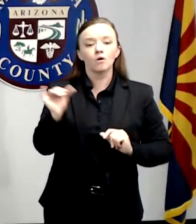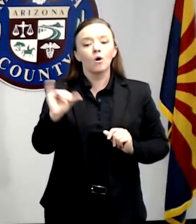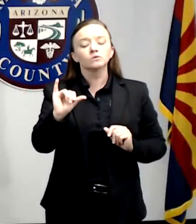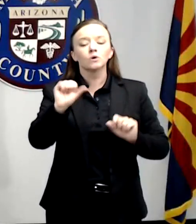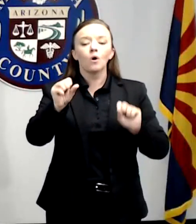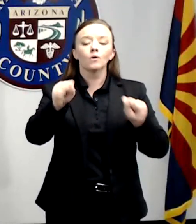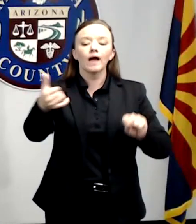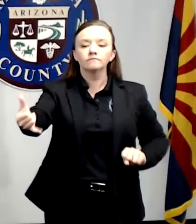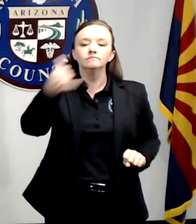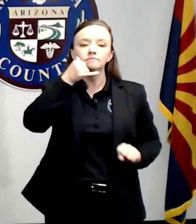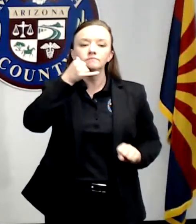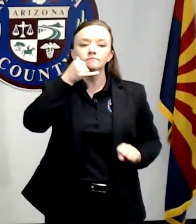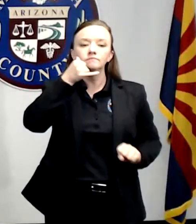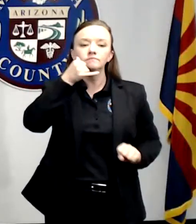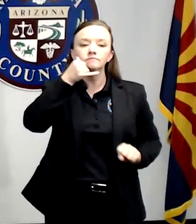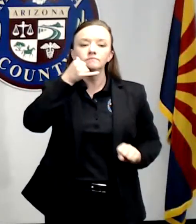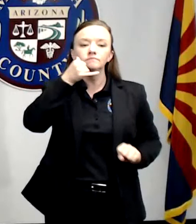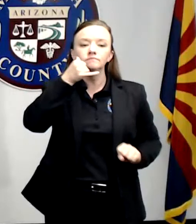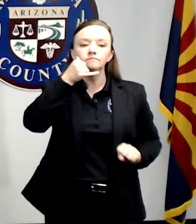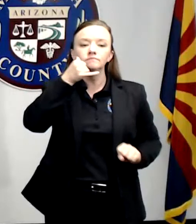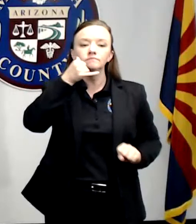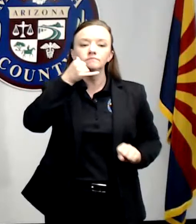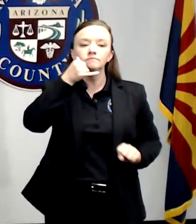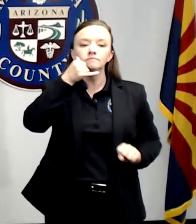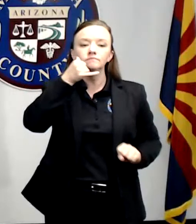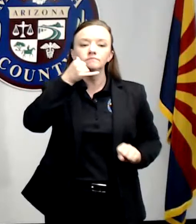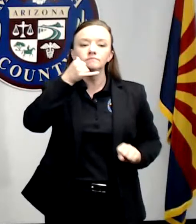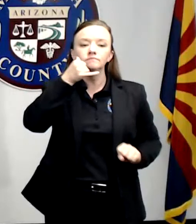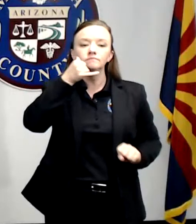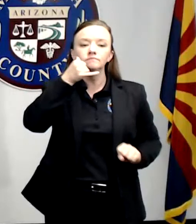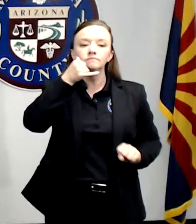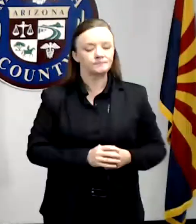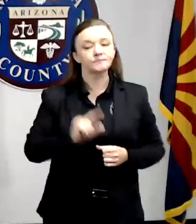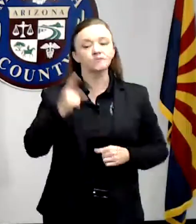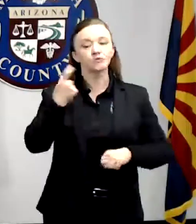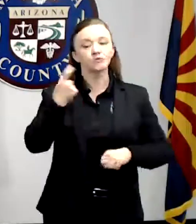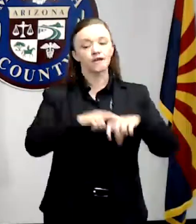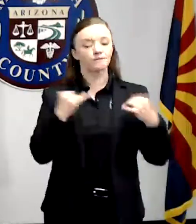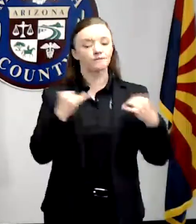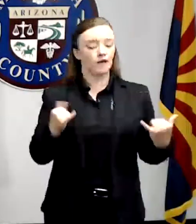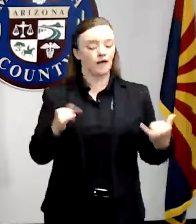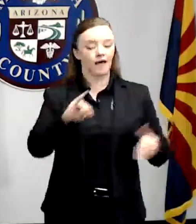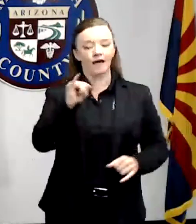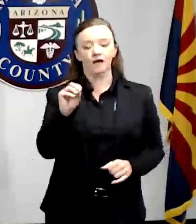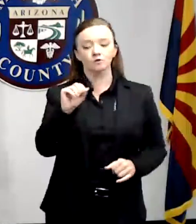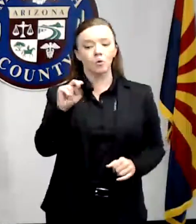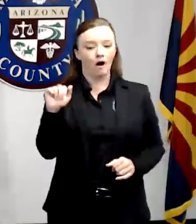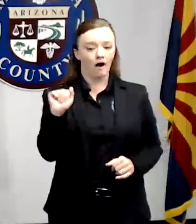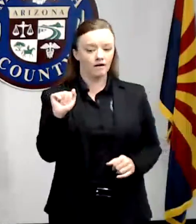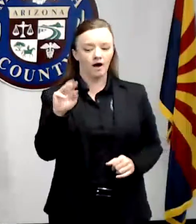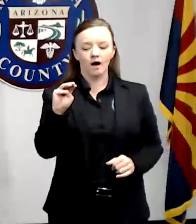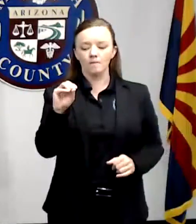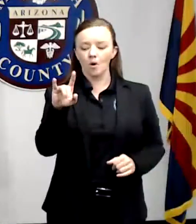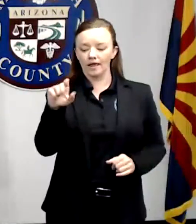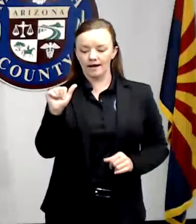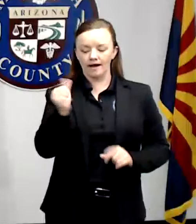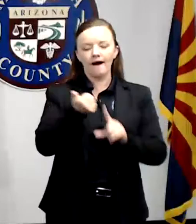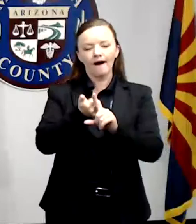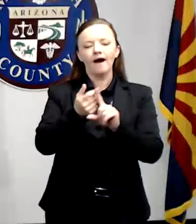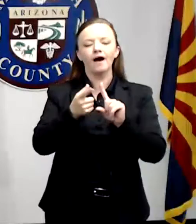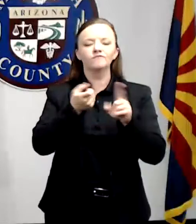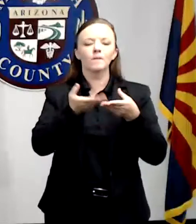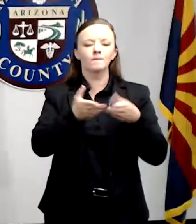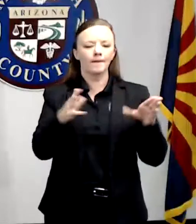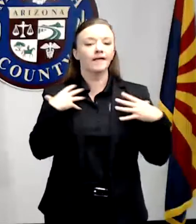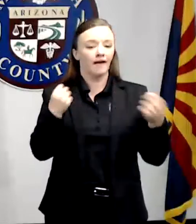number provided in the instructions for you. For the first time today, Joanna Molina from Public Health is going to be